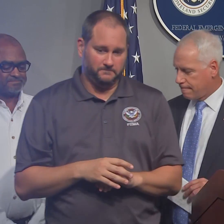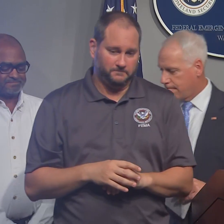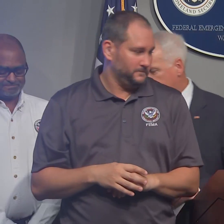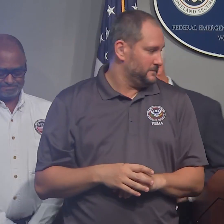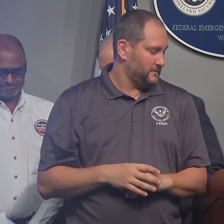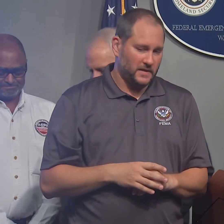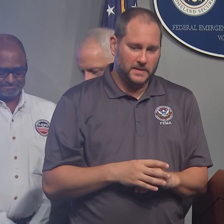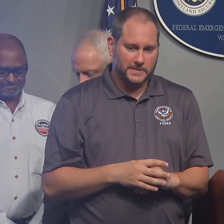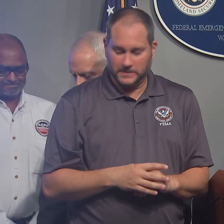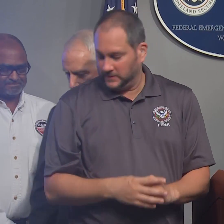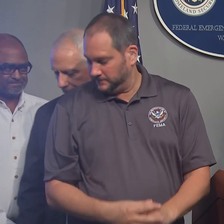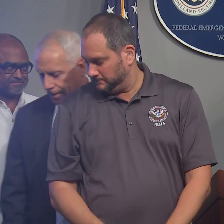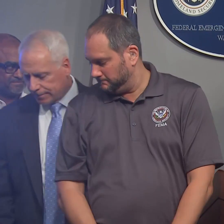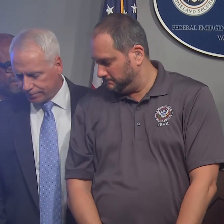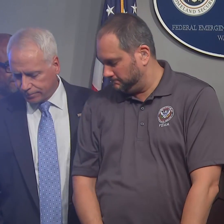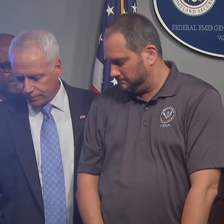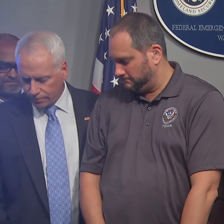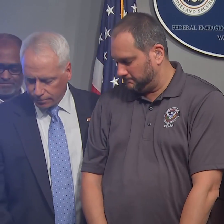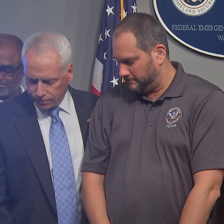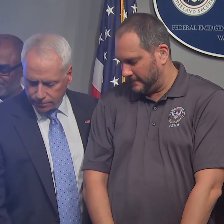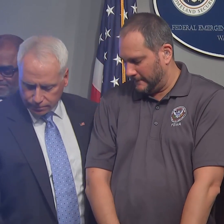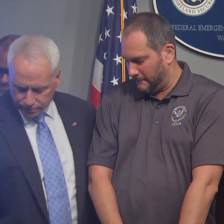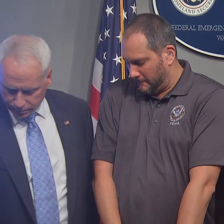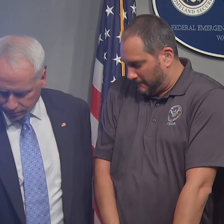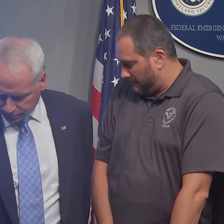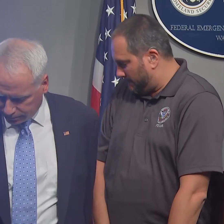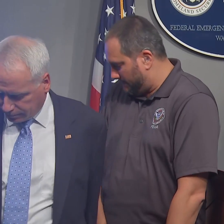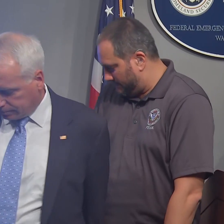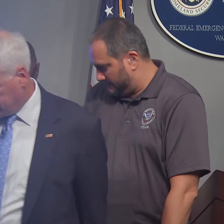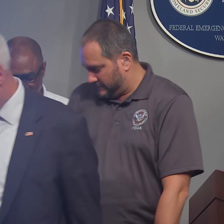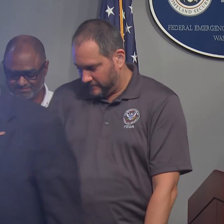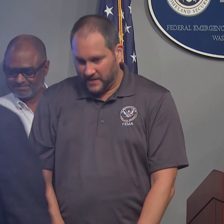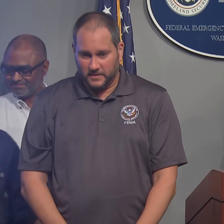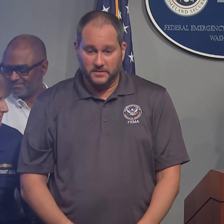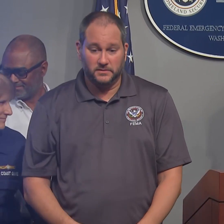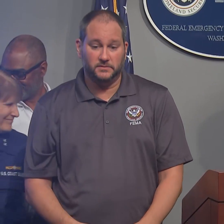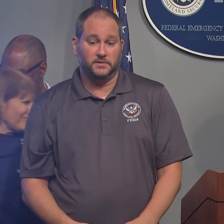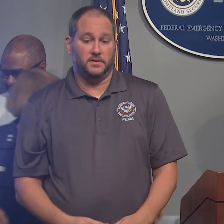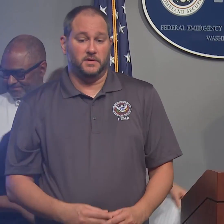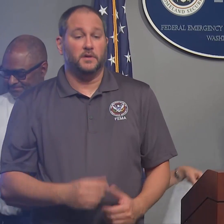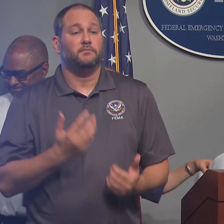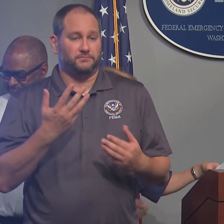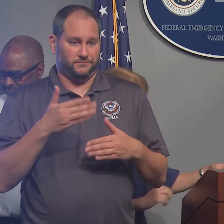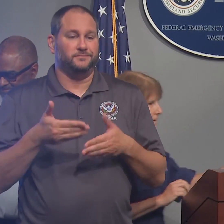you. Next up, our partners with the Coast Guard, Rear Admiral Austin.